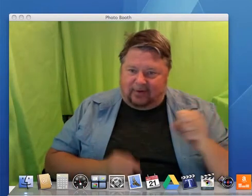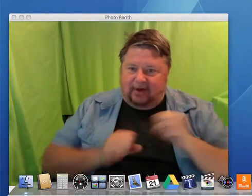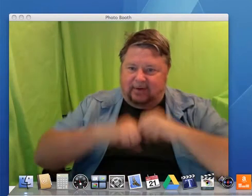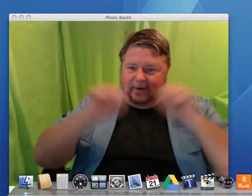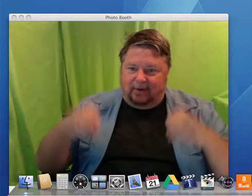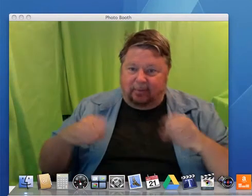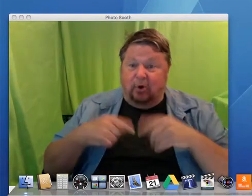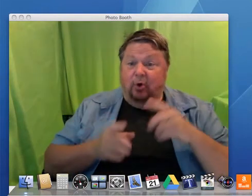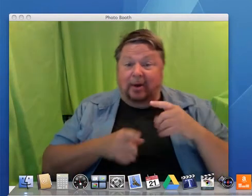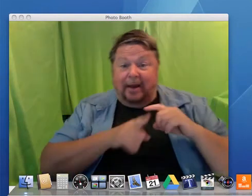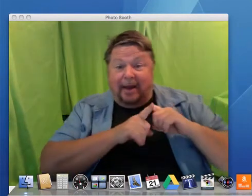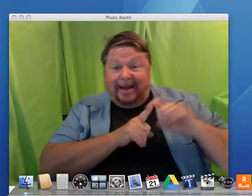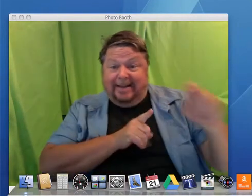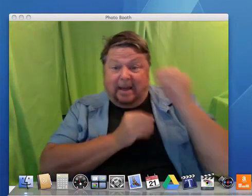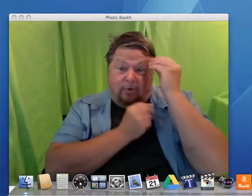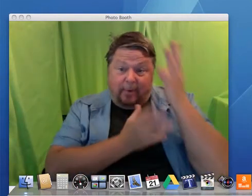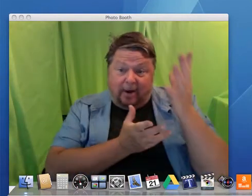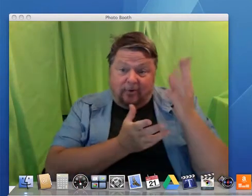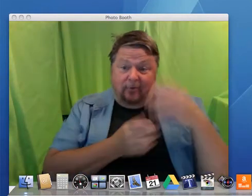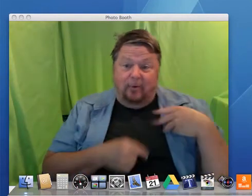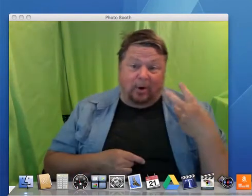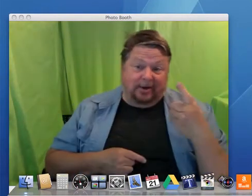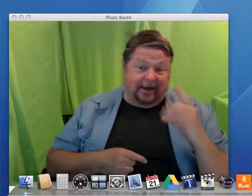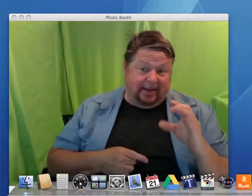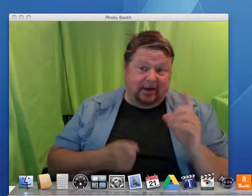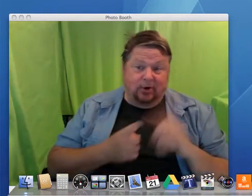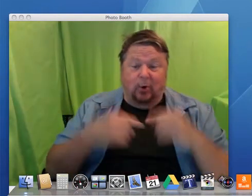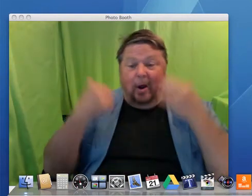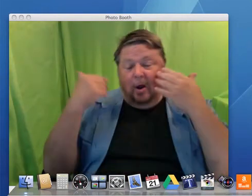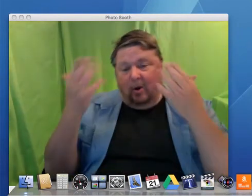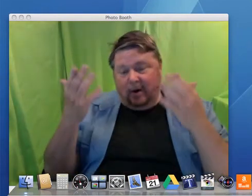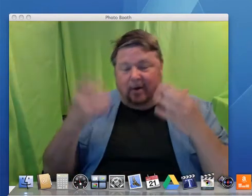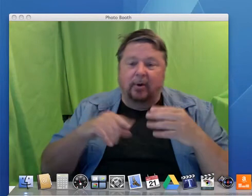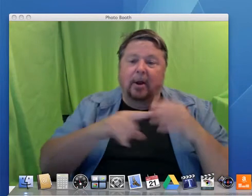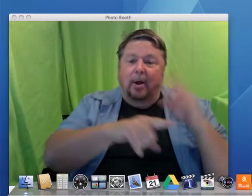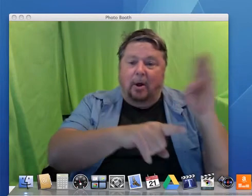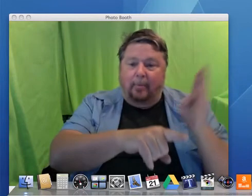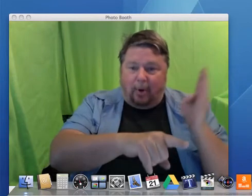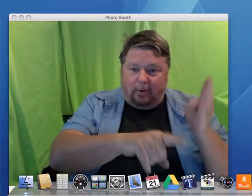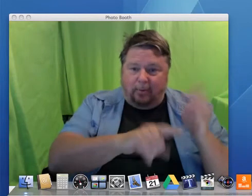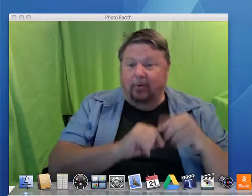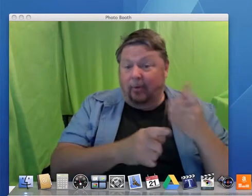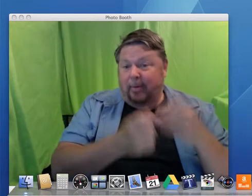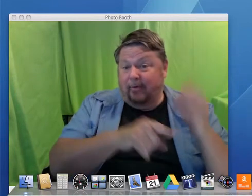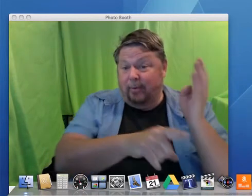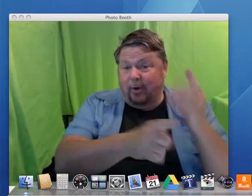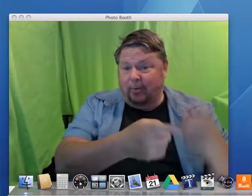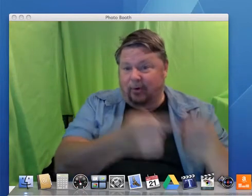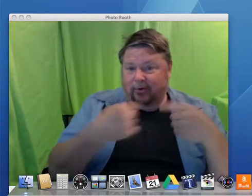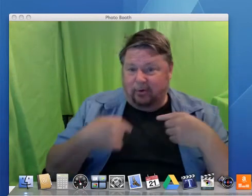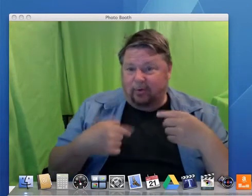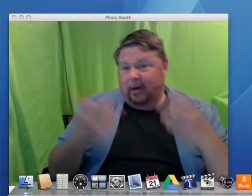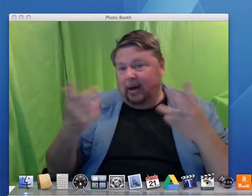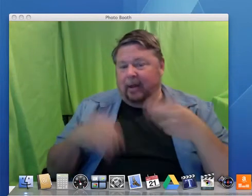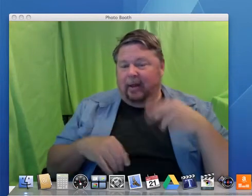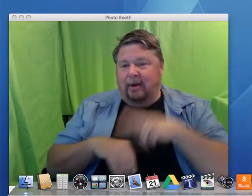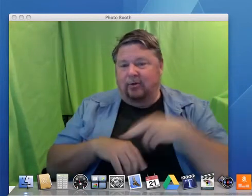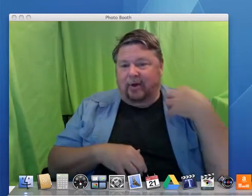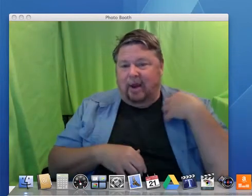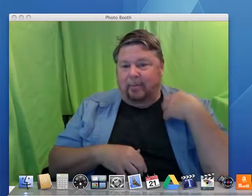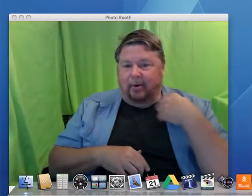telegraphs system, so you could then send information from Washington D.C. to, oh, I don't know, Baltimore, or maybe from Baltimore to